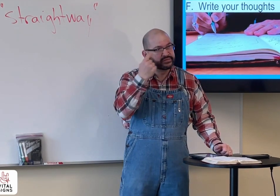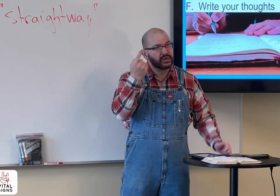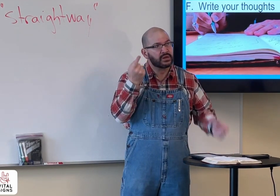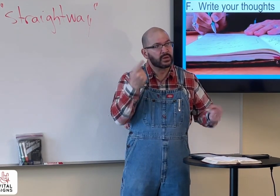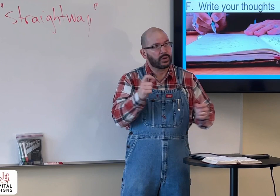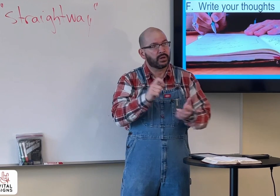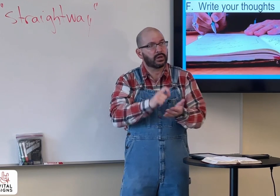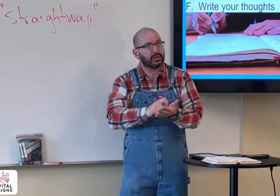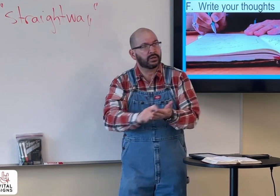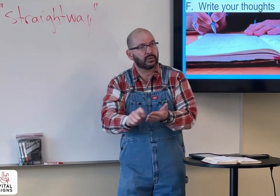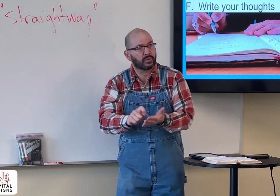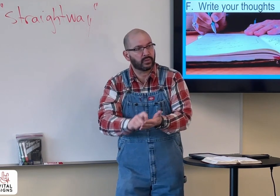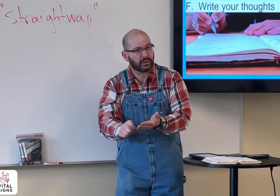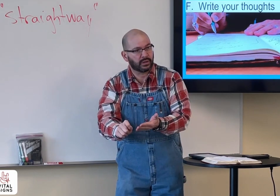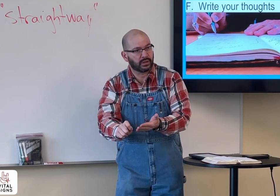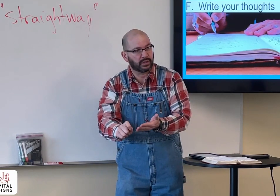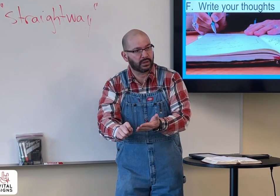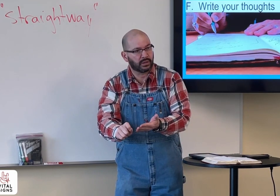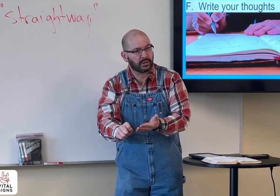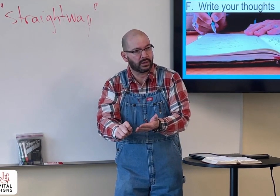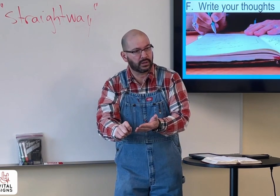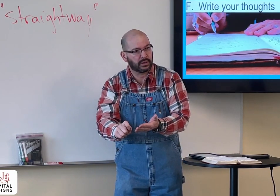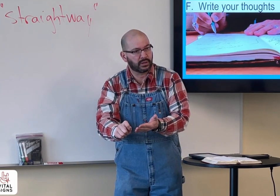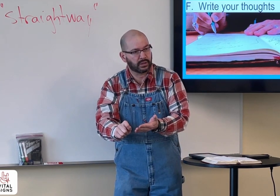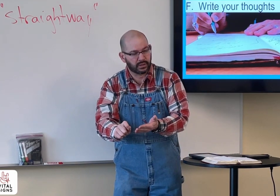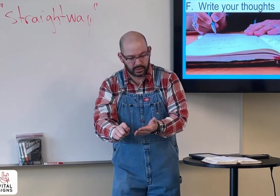Think about what you're writing.